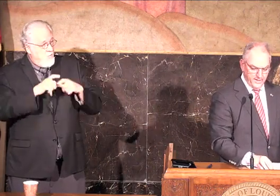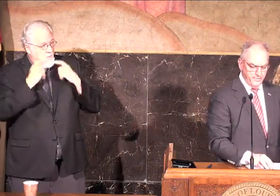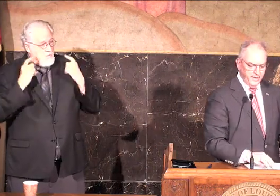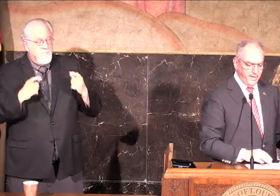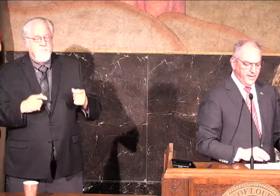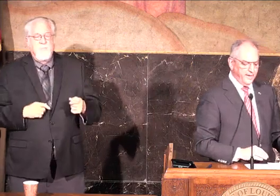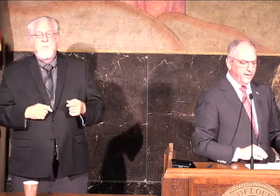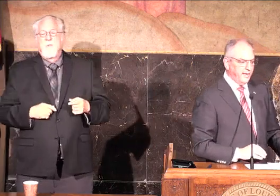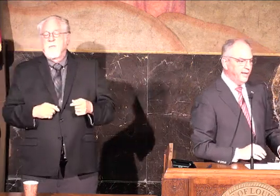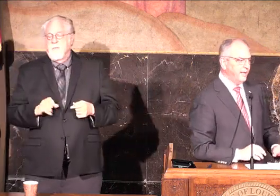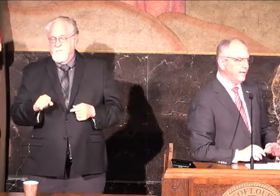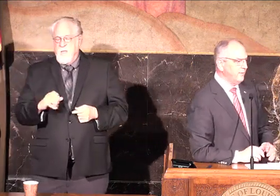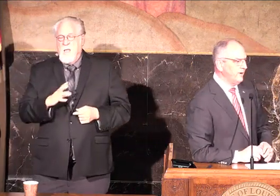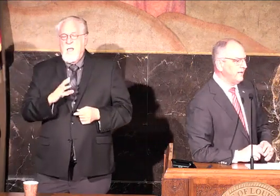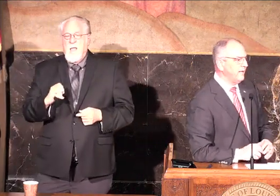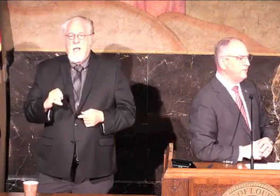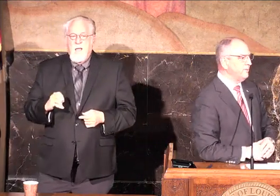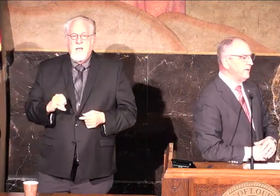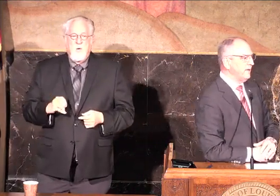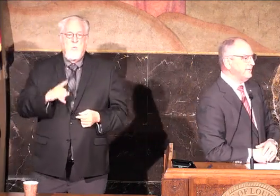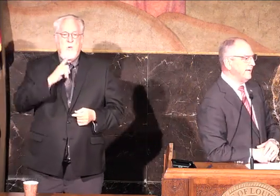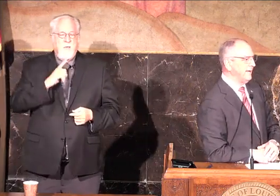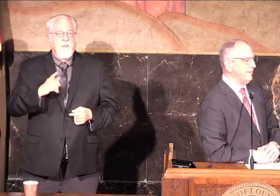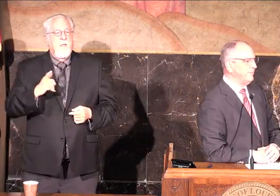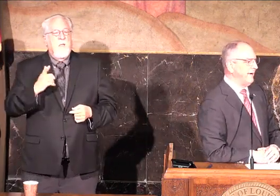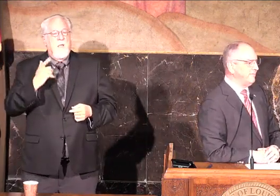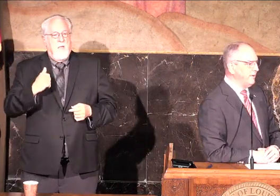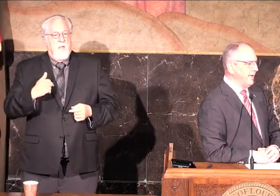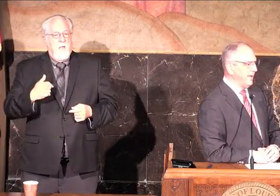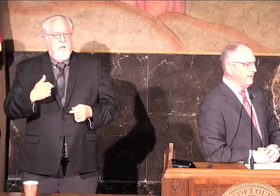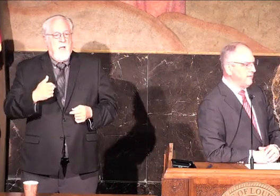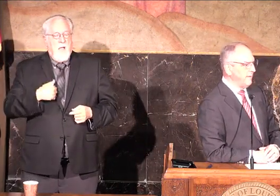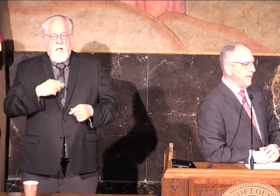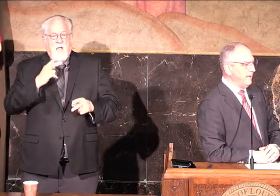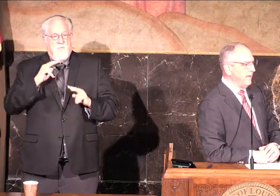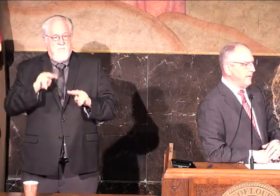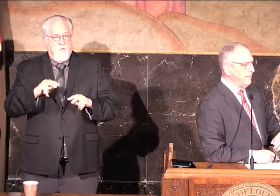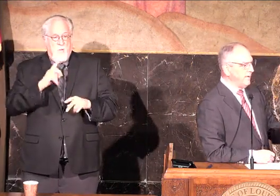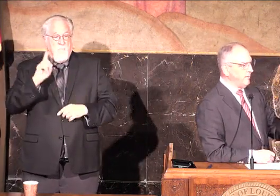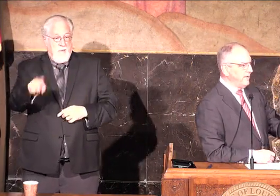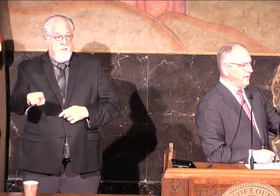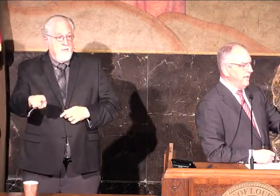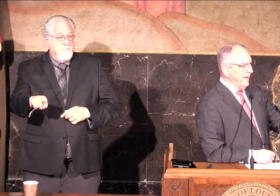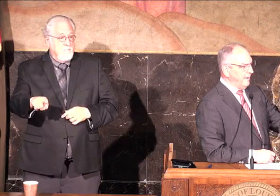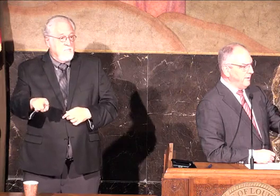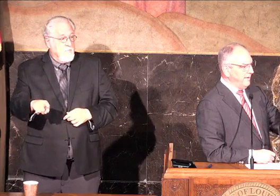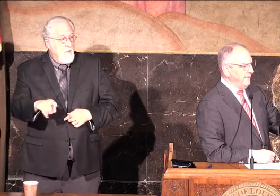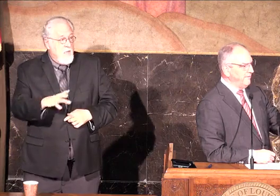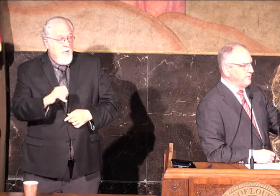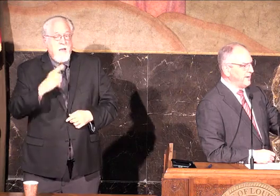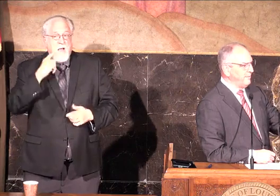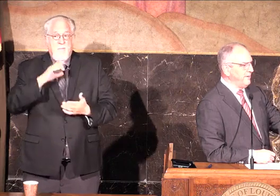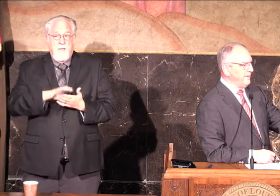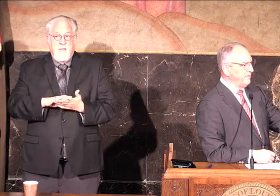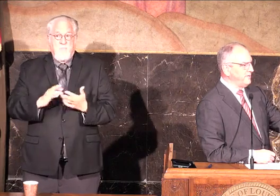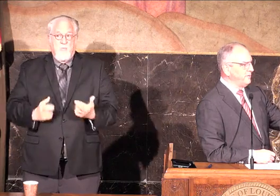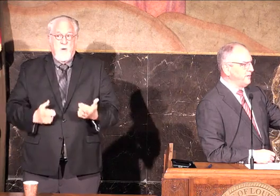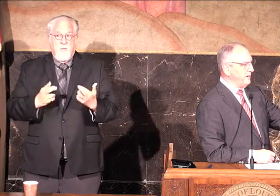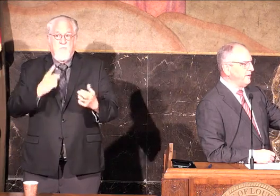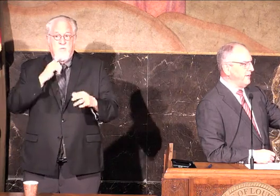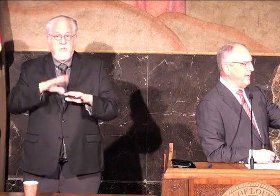Yeah, and it does, because I view it as a mandate. And by the way, I believe it's recommended